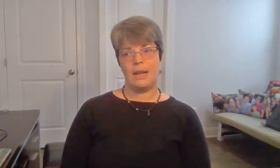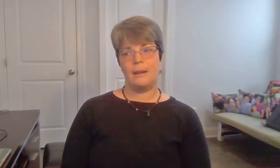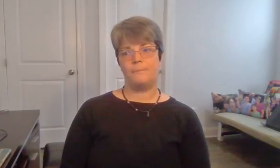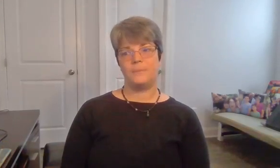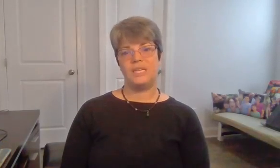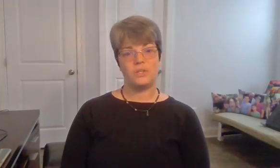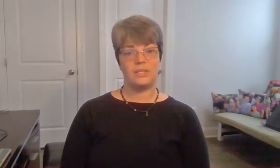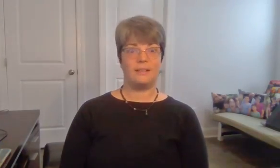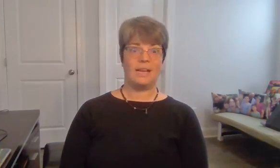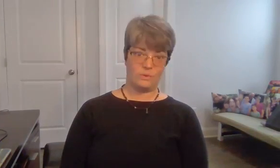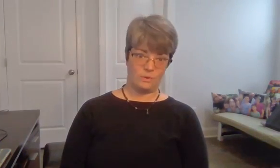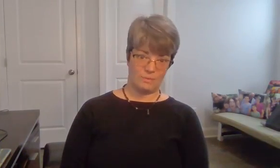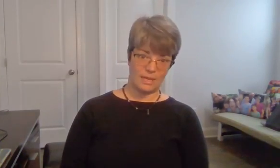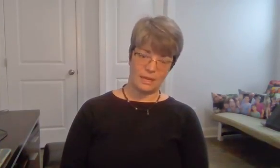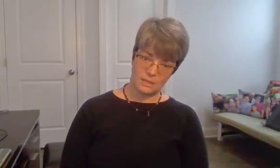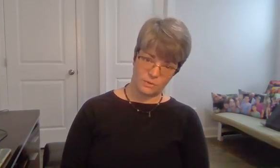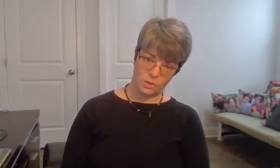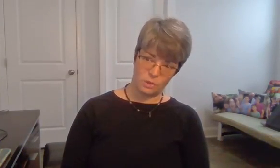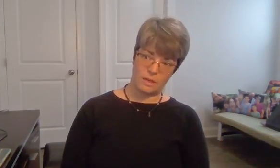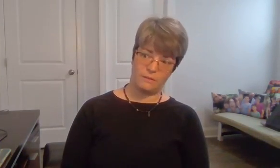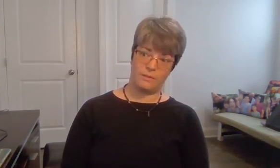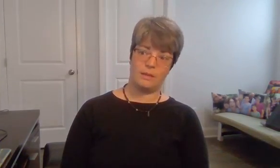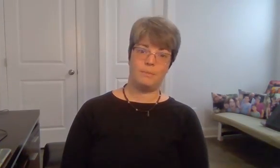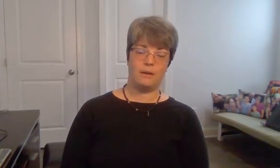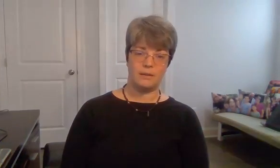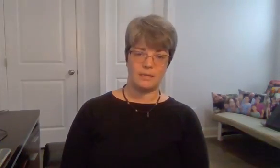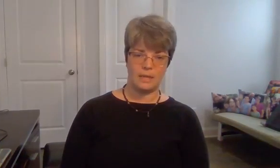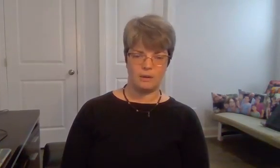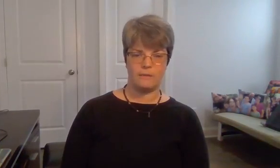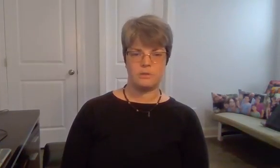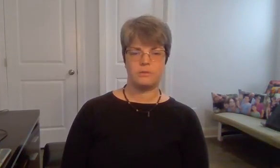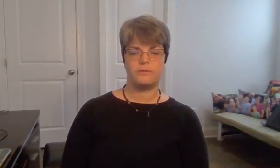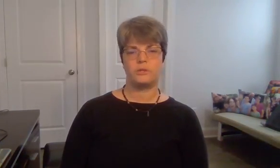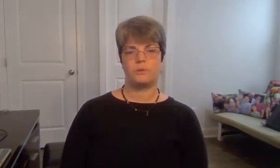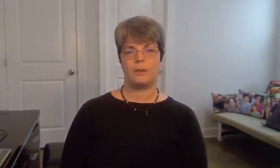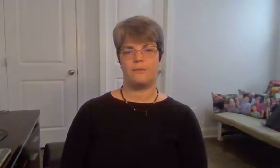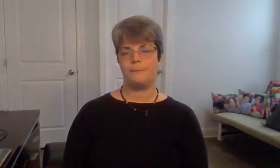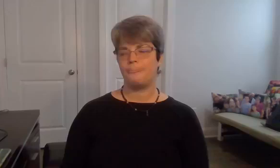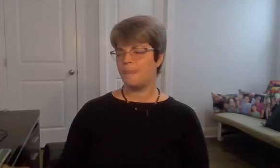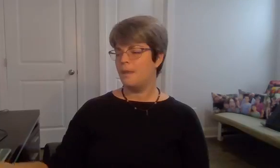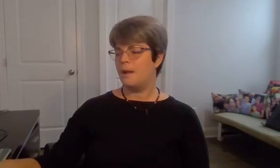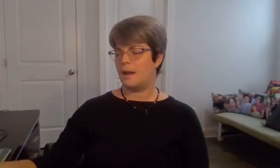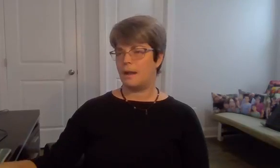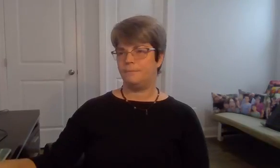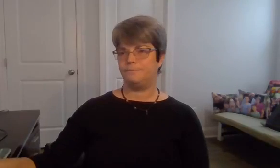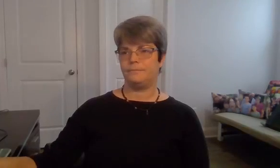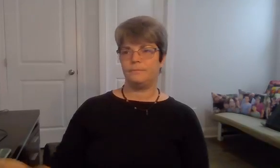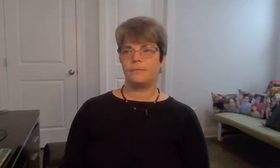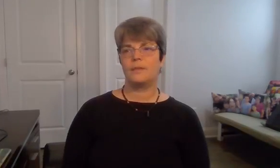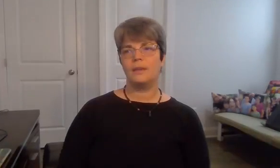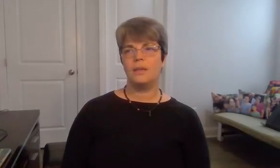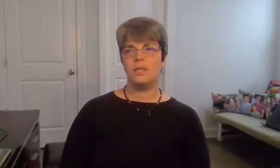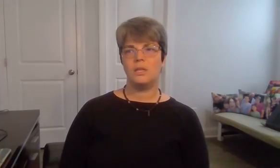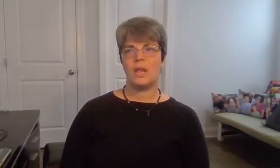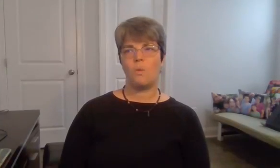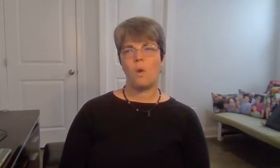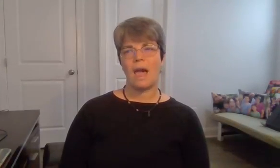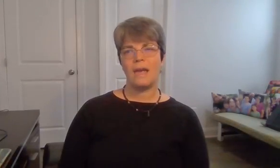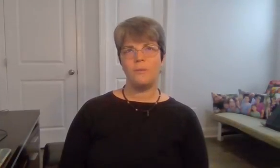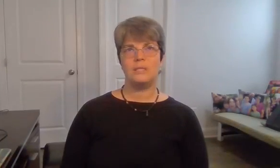Teachers in the classroom settings for sure benefit. Parents and caregivers for sure benefit. Um, Now, why would